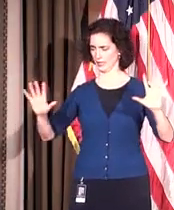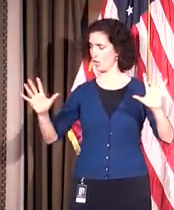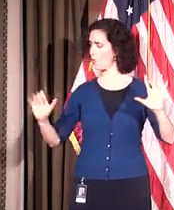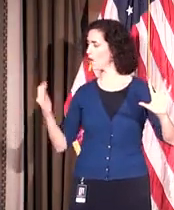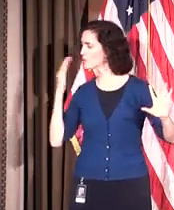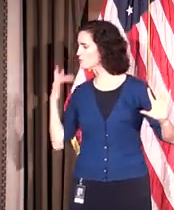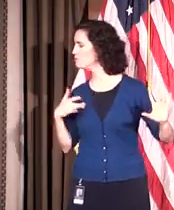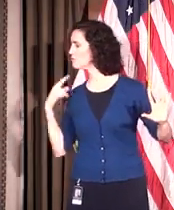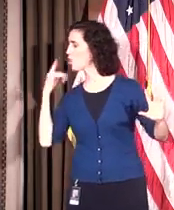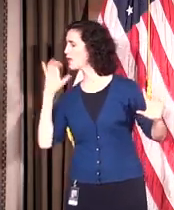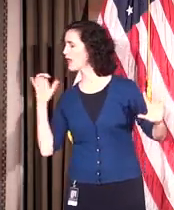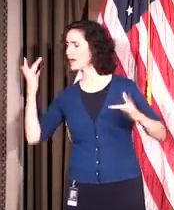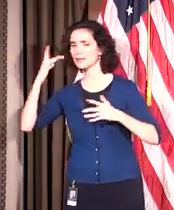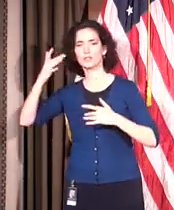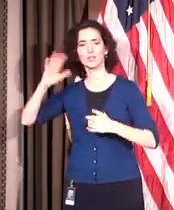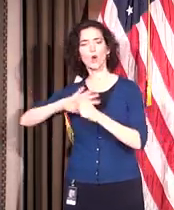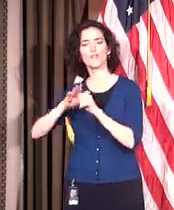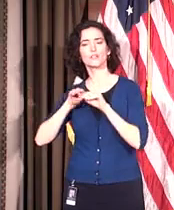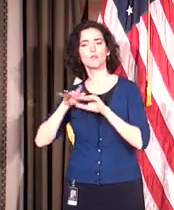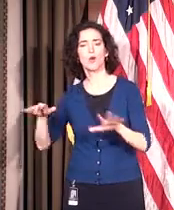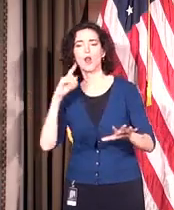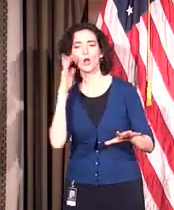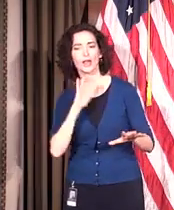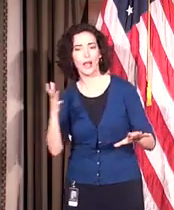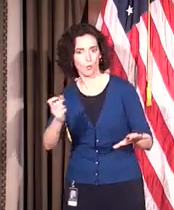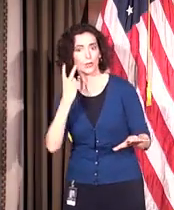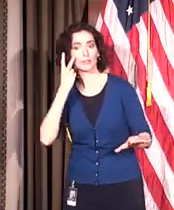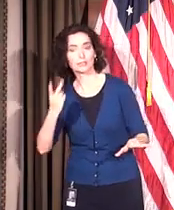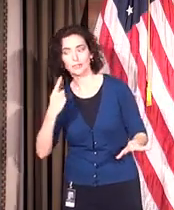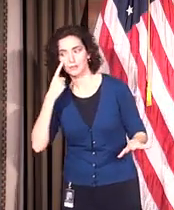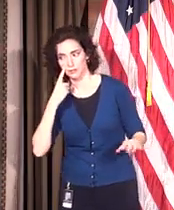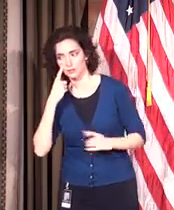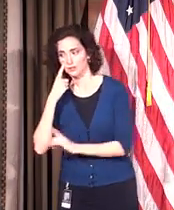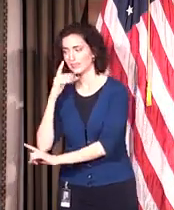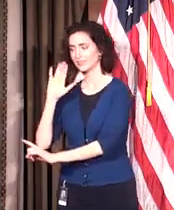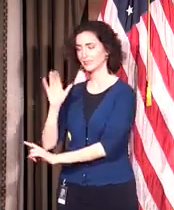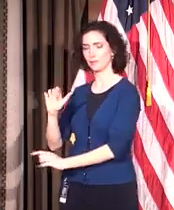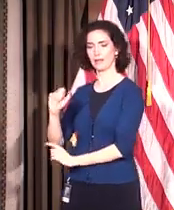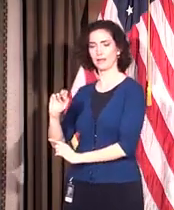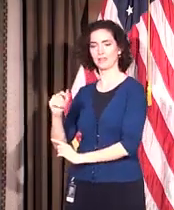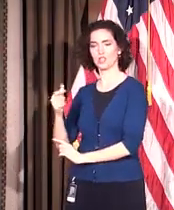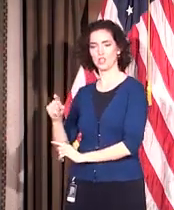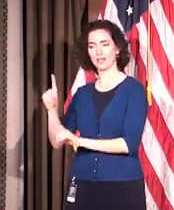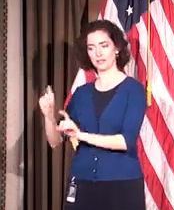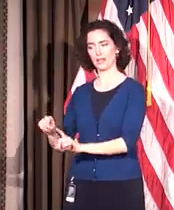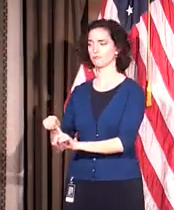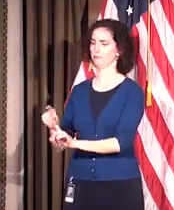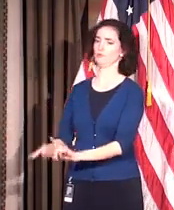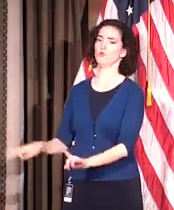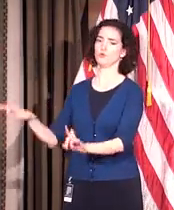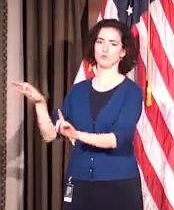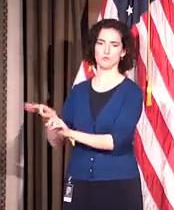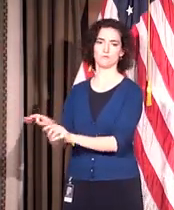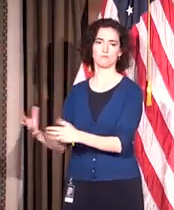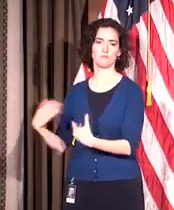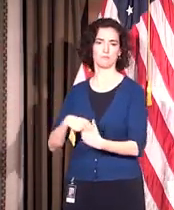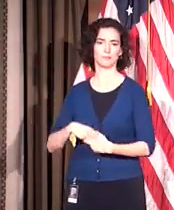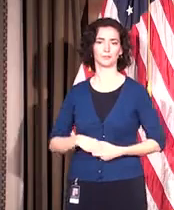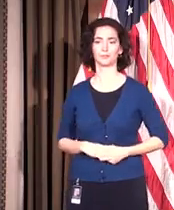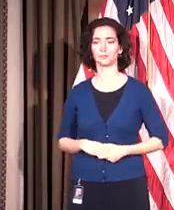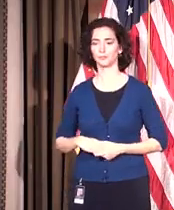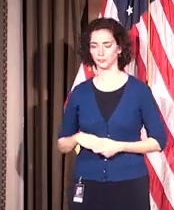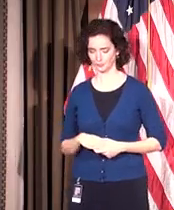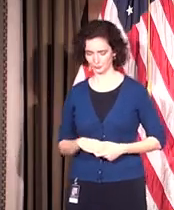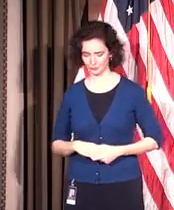on what this outbreak is doing, and increasingly, the antigen tests are becoming an important part of that. If I